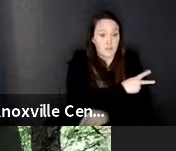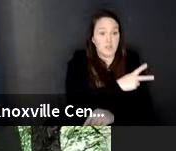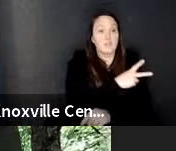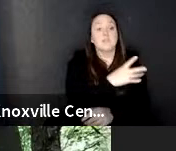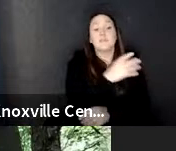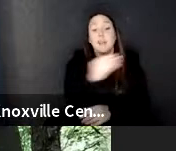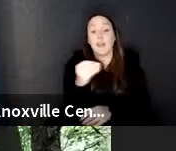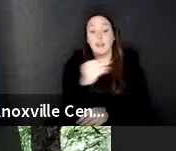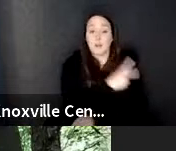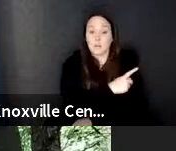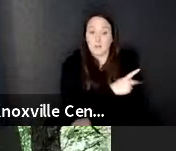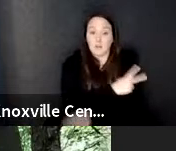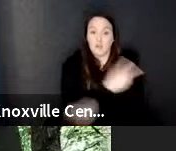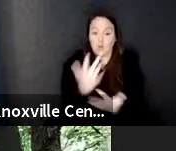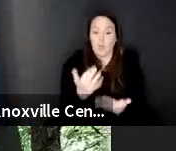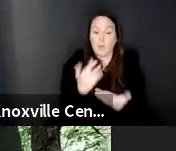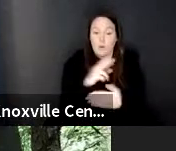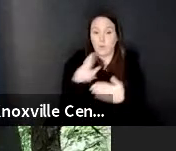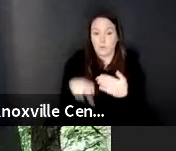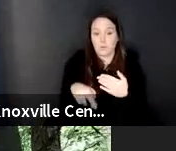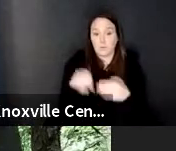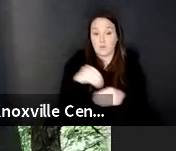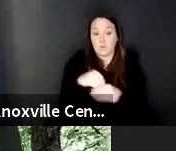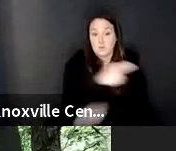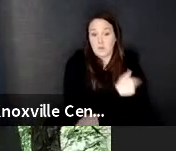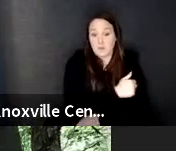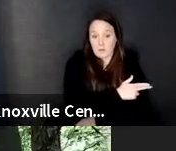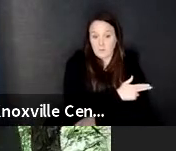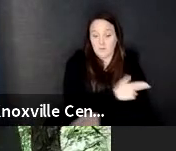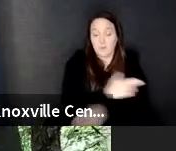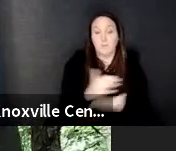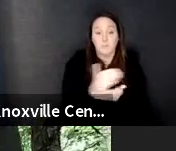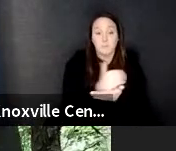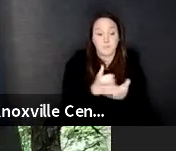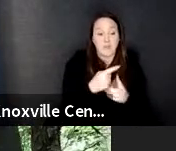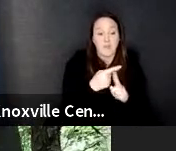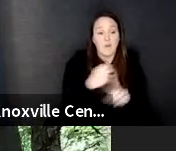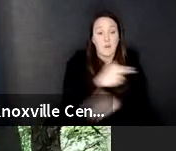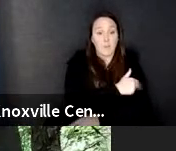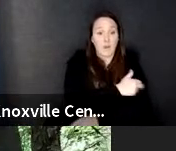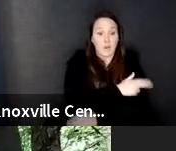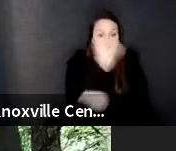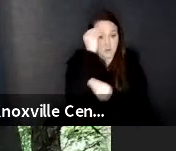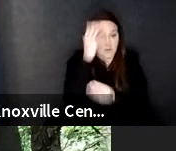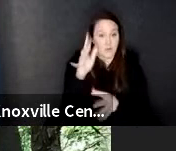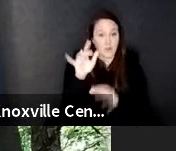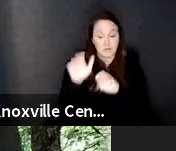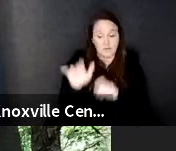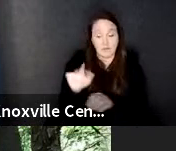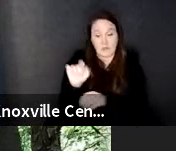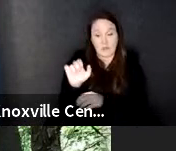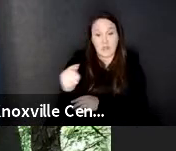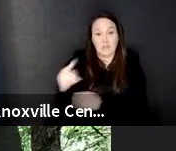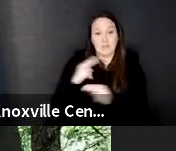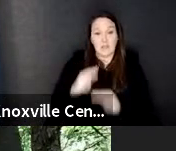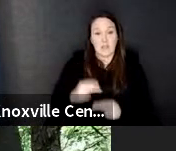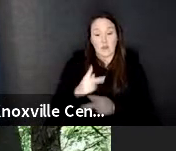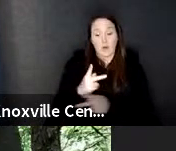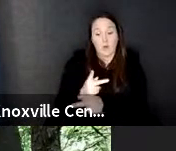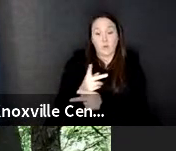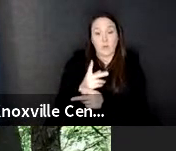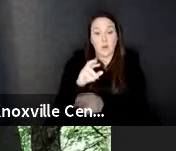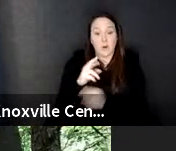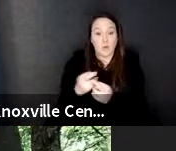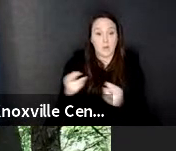results in the hospital. These data are gathered from the information hospitals put into the Tennessee Healthcare Resource Tracking System,